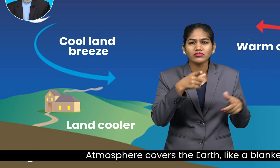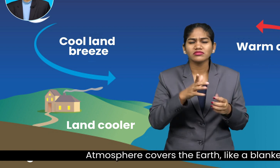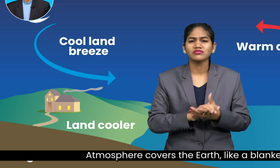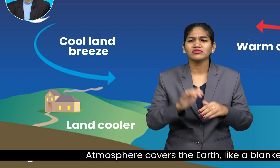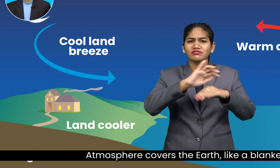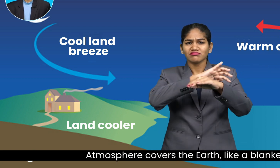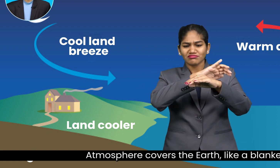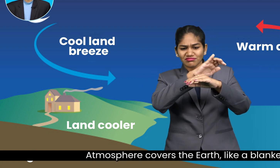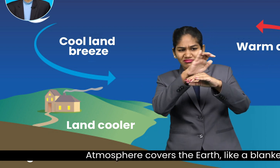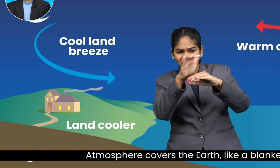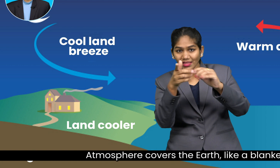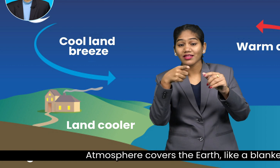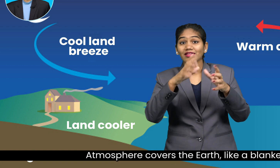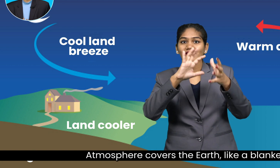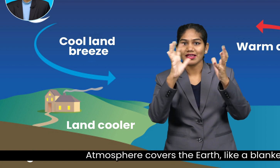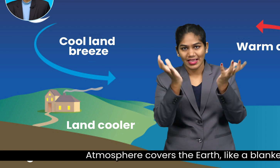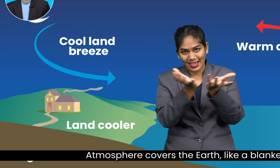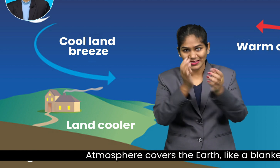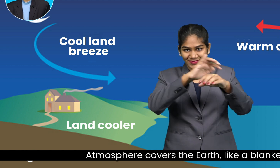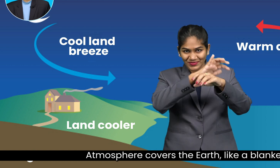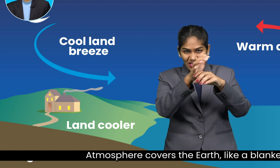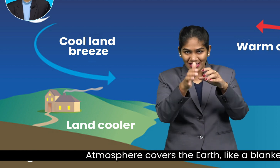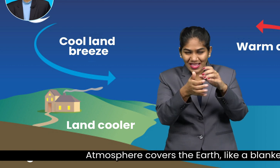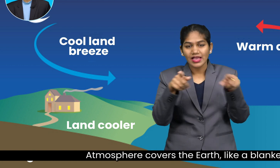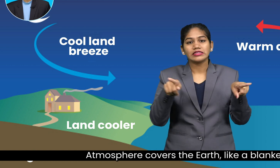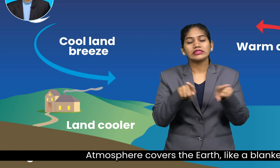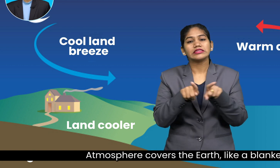Atmosphere covers the earth like a blanket.